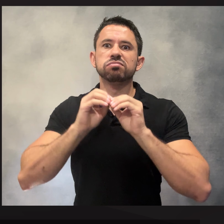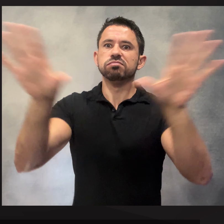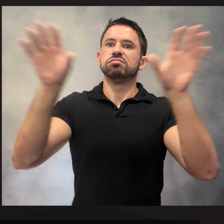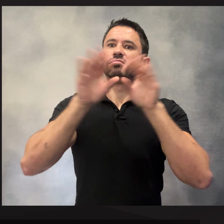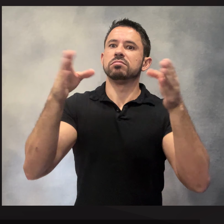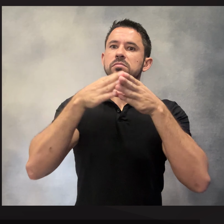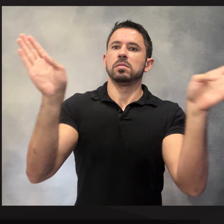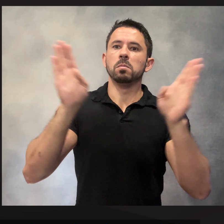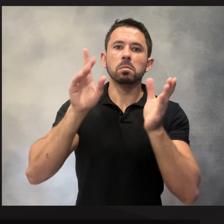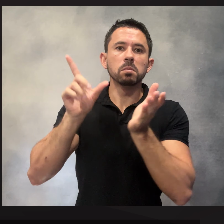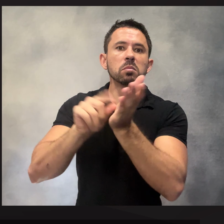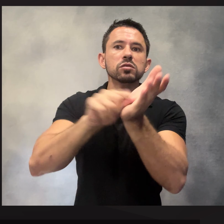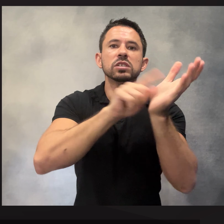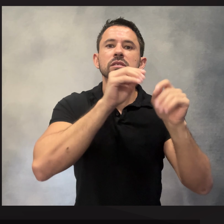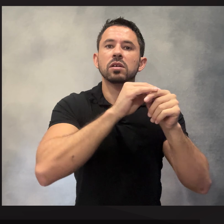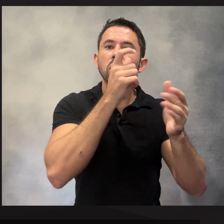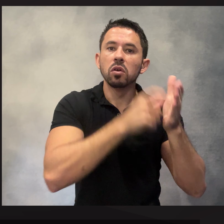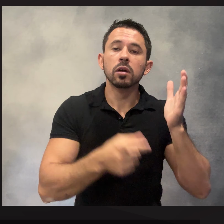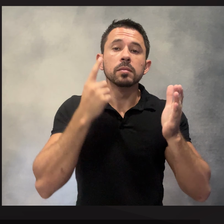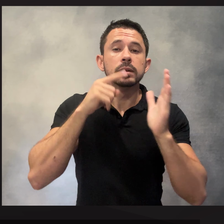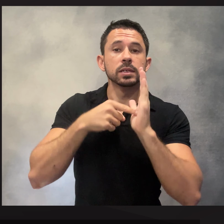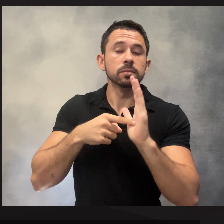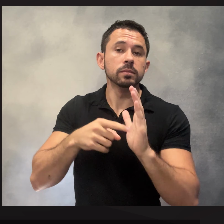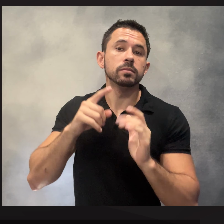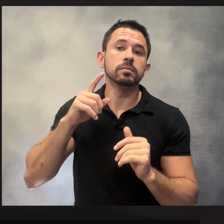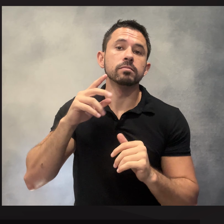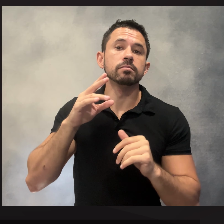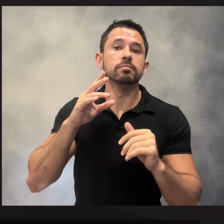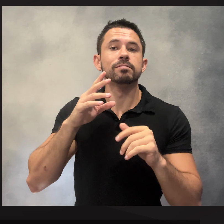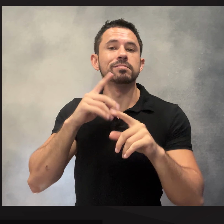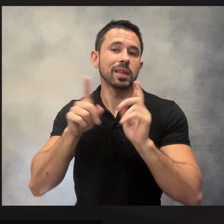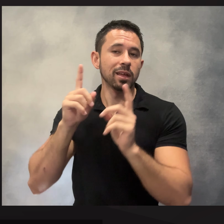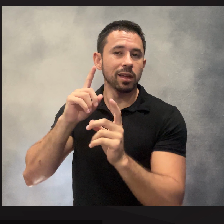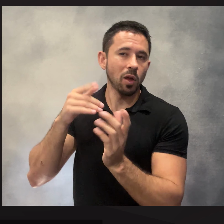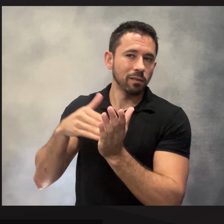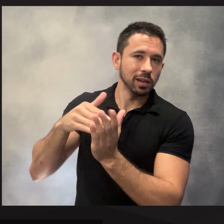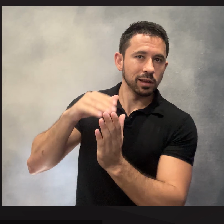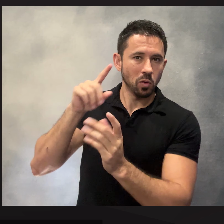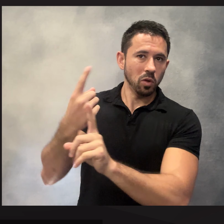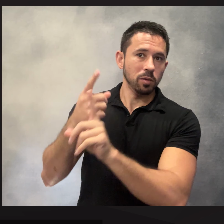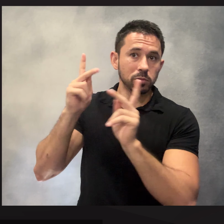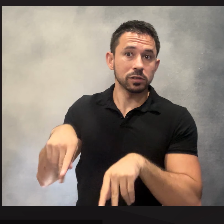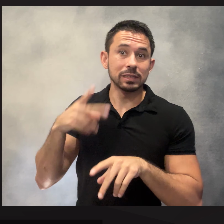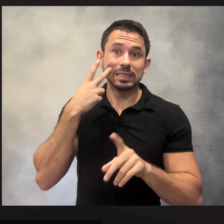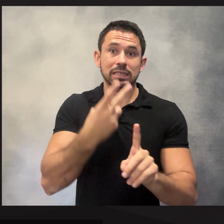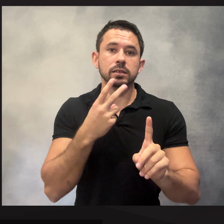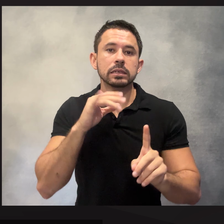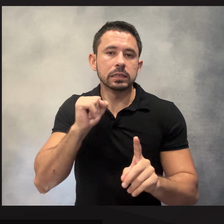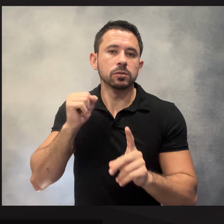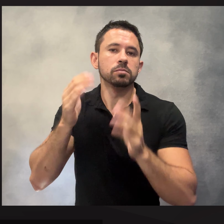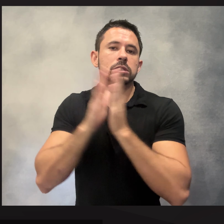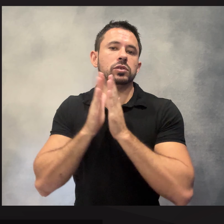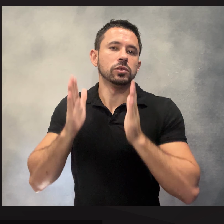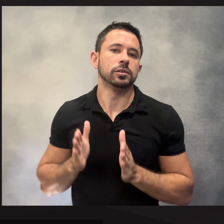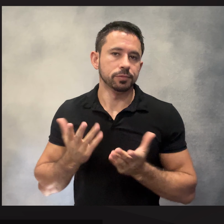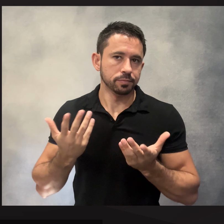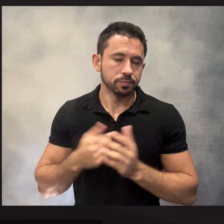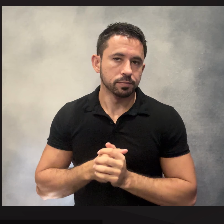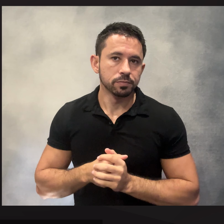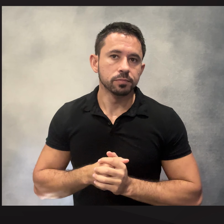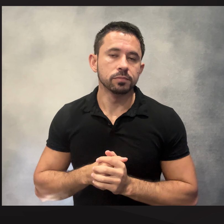Published in an article, for example, but often the only person to ever see the records is the requester.